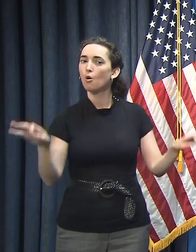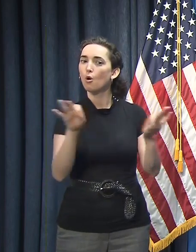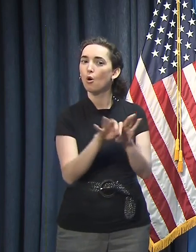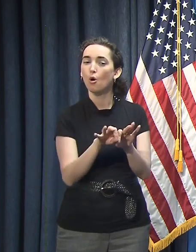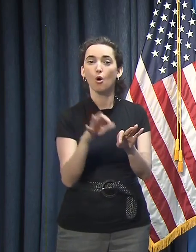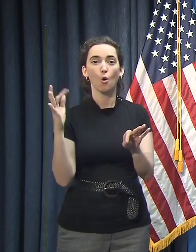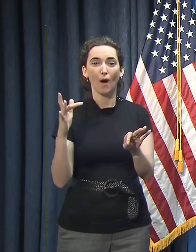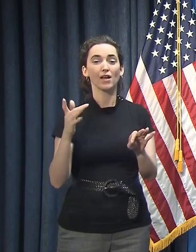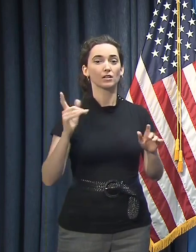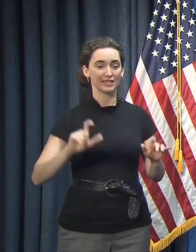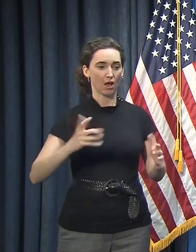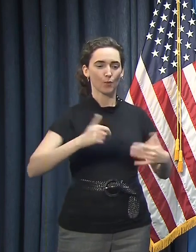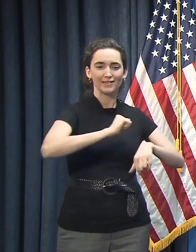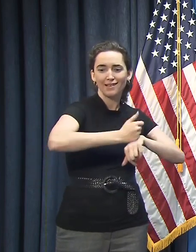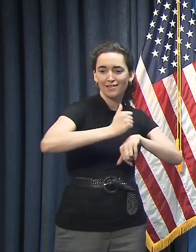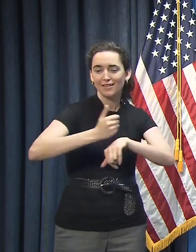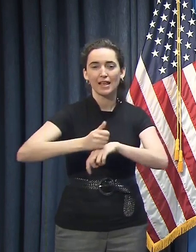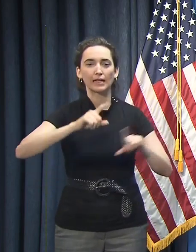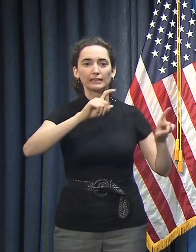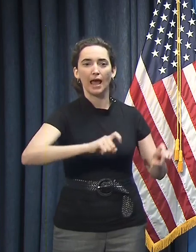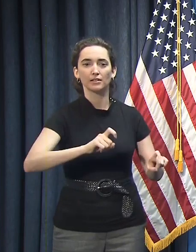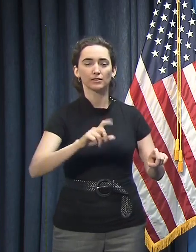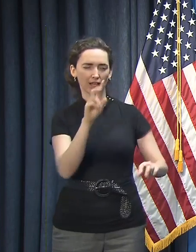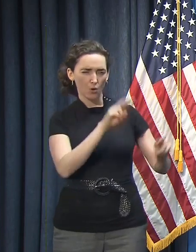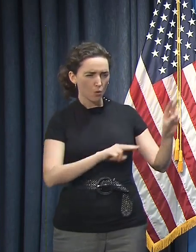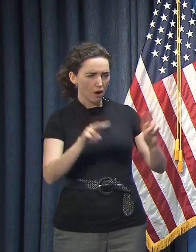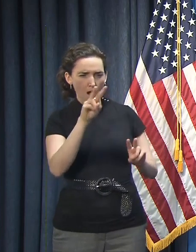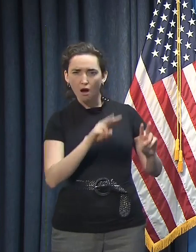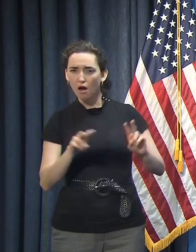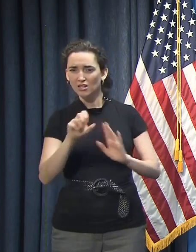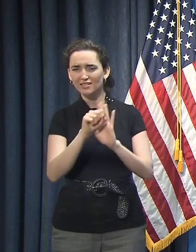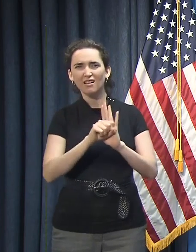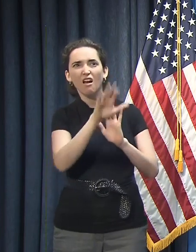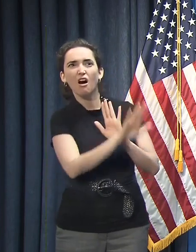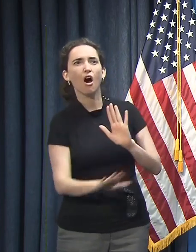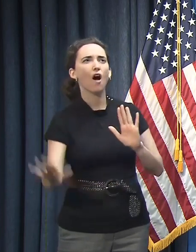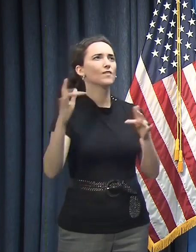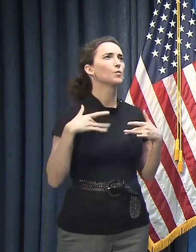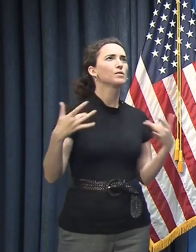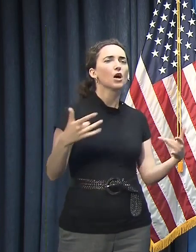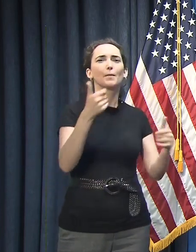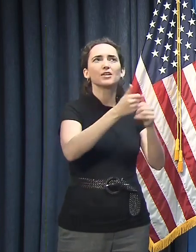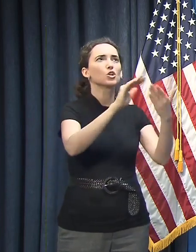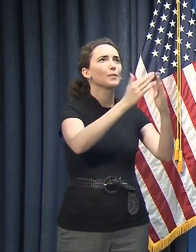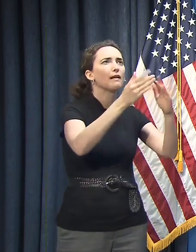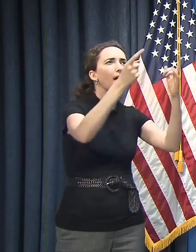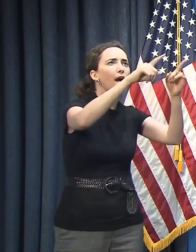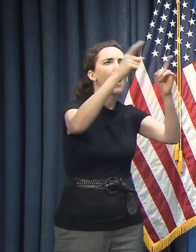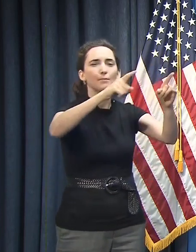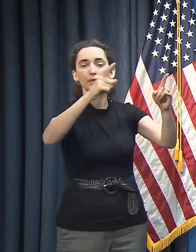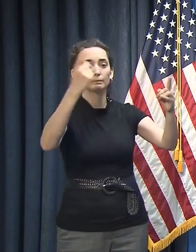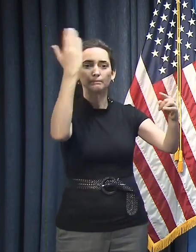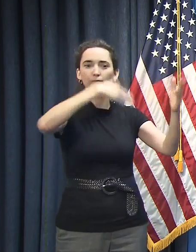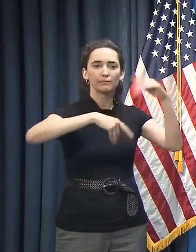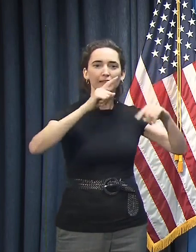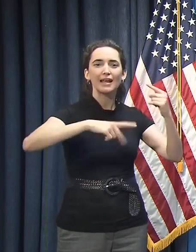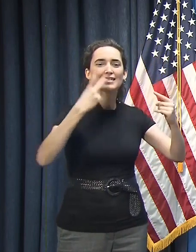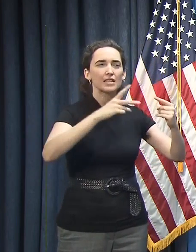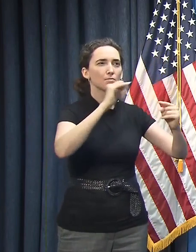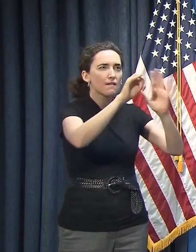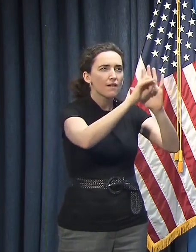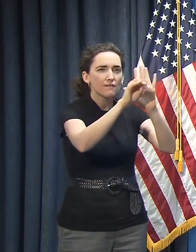this testing in place so that we can monitor what's going on out across the state of Louisiana and every community, and it will inform our